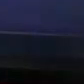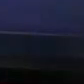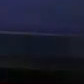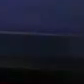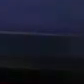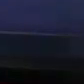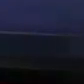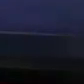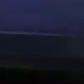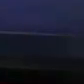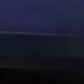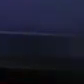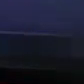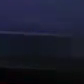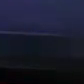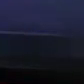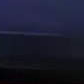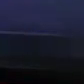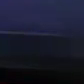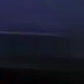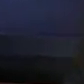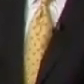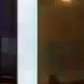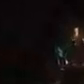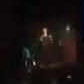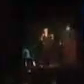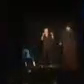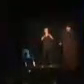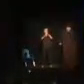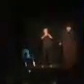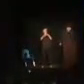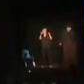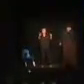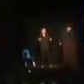and an English teacher. We understand the community meeting is getting underway. Let's listen in now.